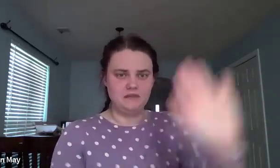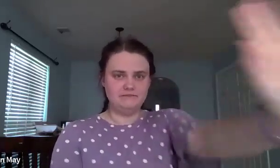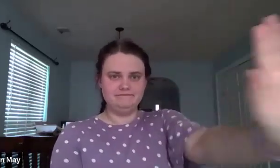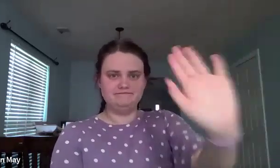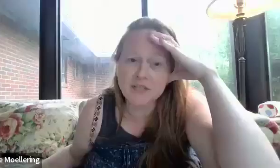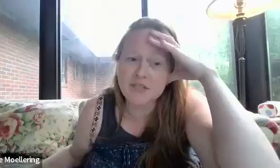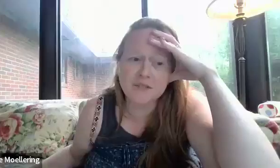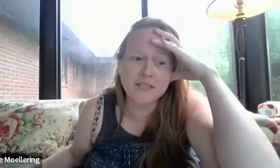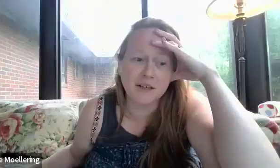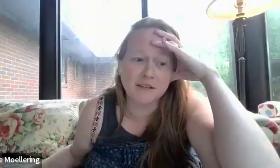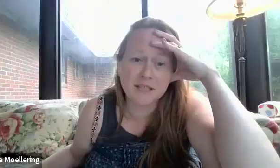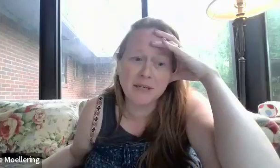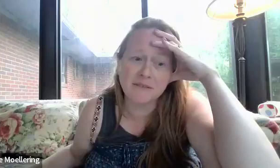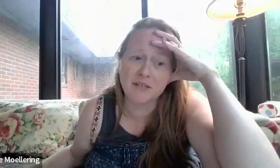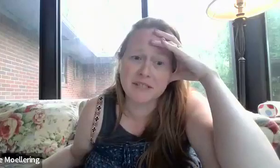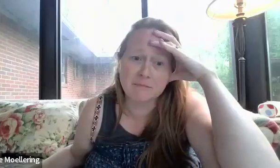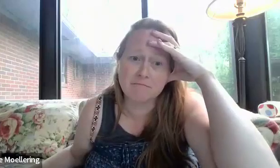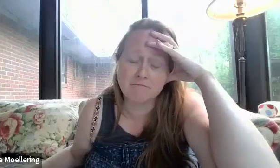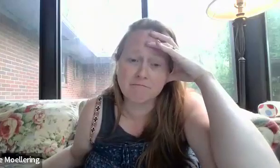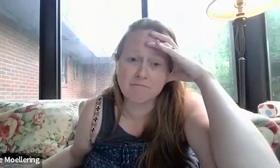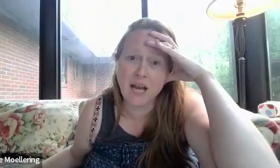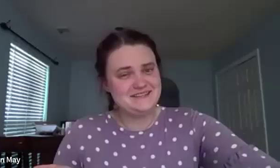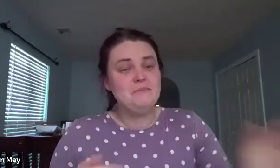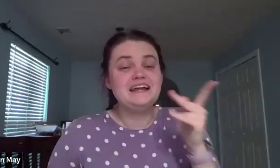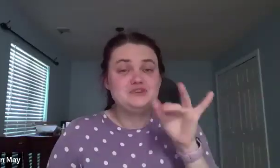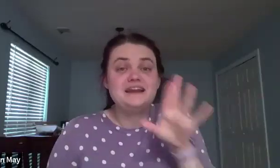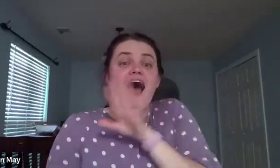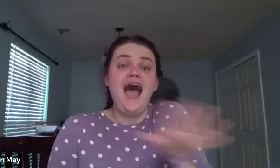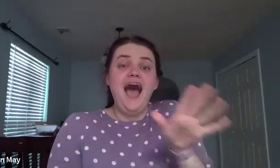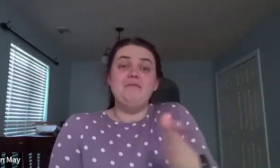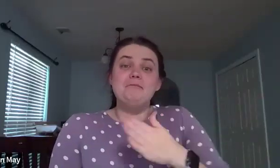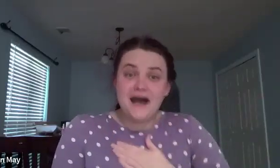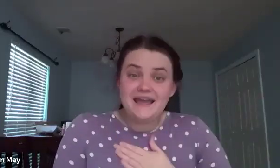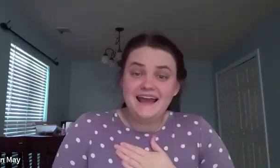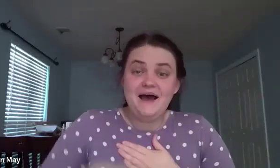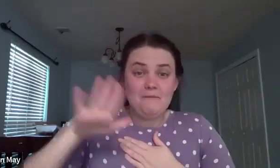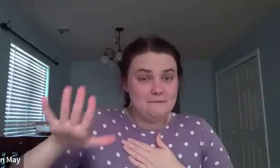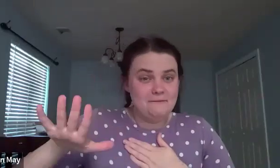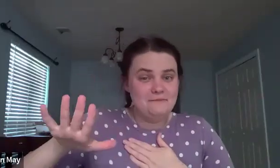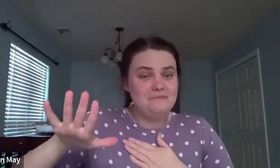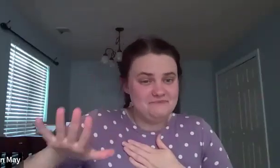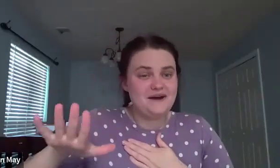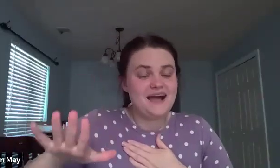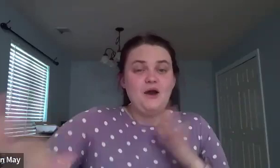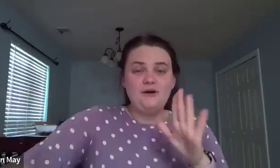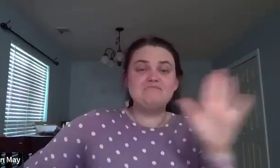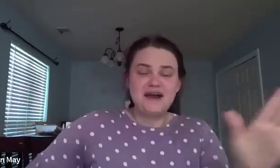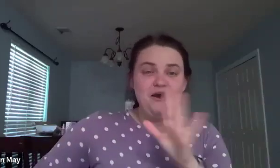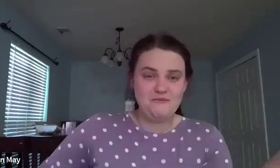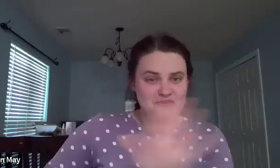like, I'm with your students here. That's a big difference. it is, but I'd be mad too. Thank you, My- Ashley. Yeah. my